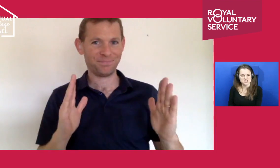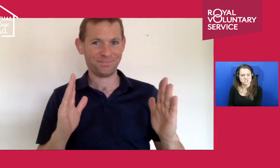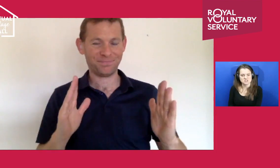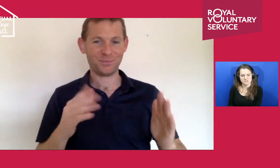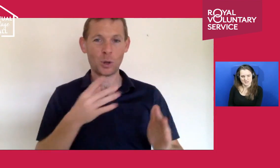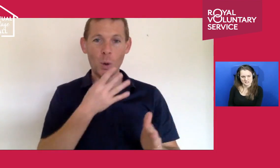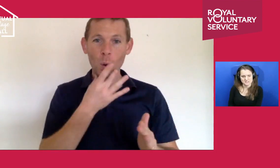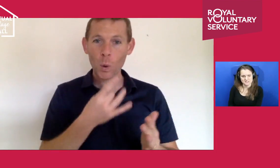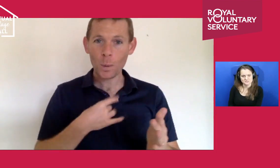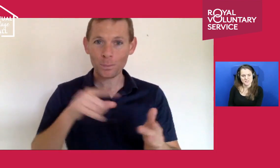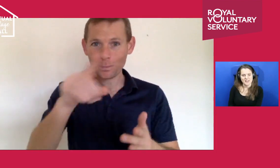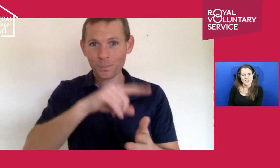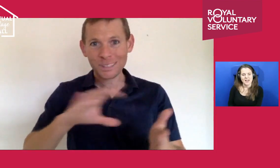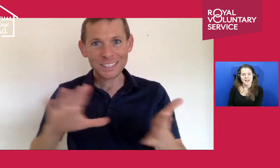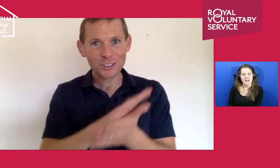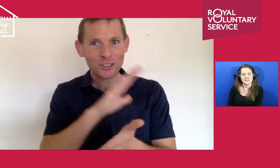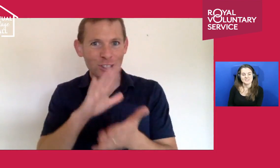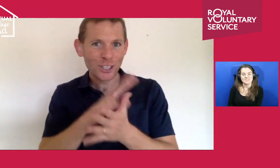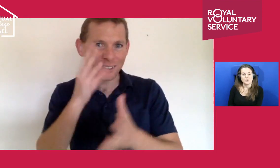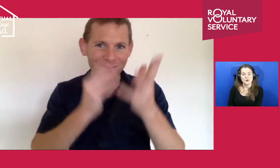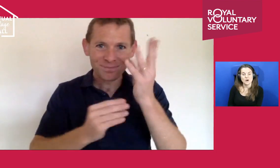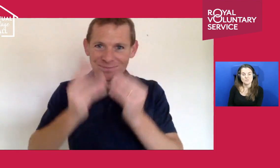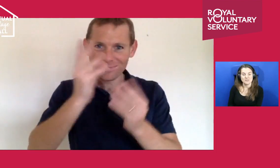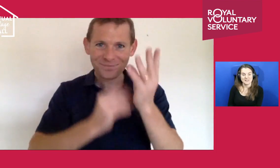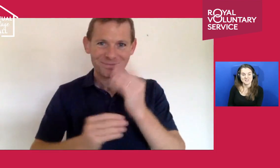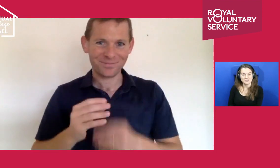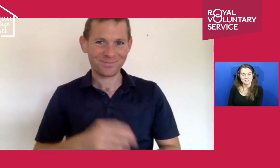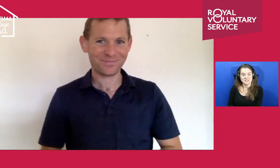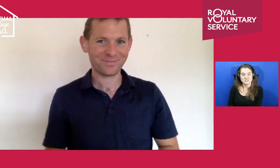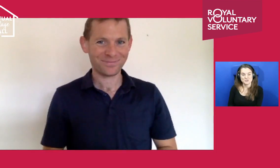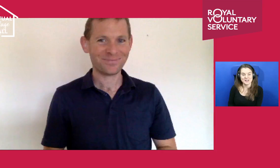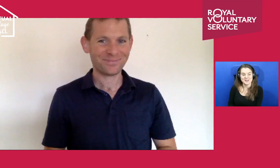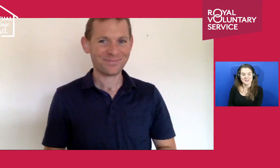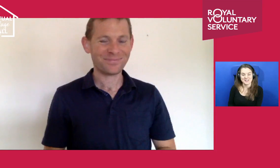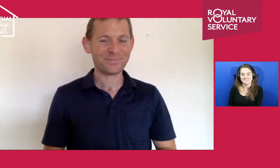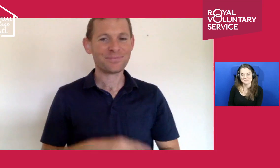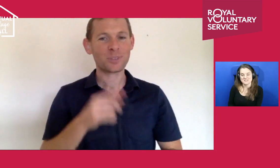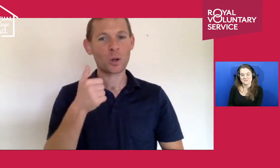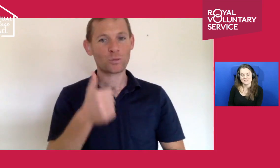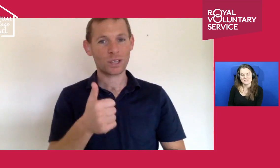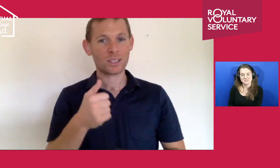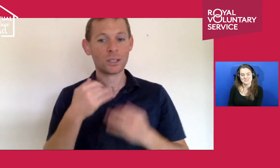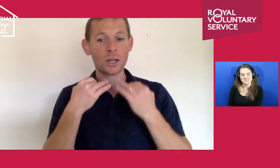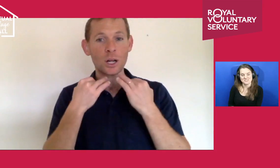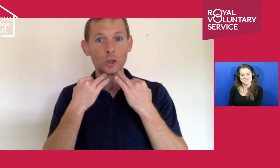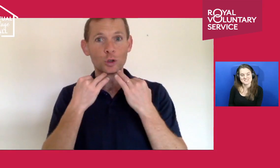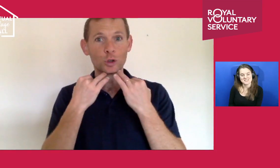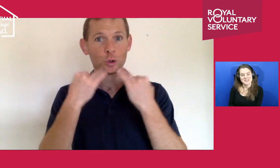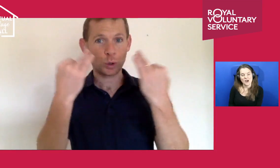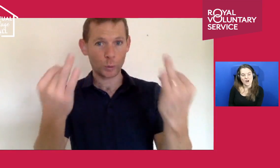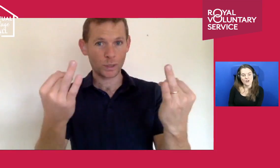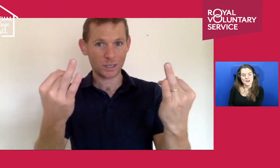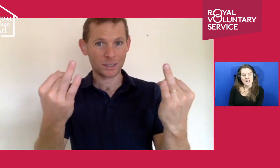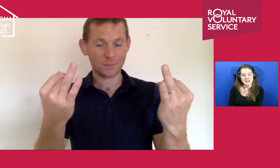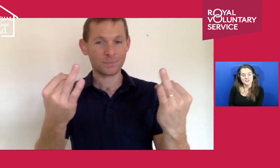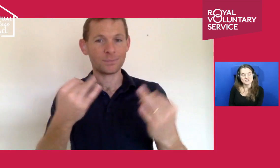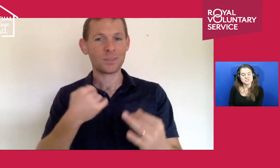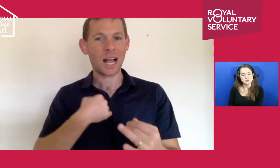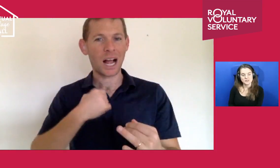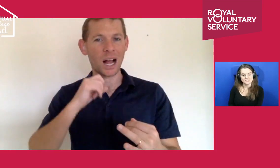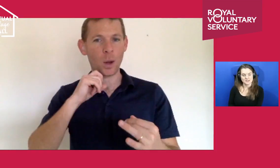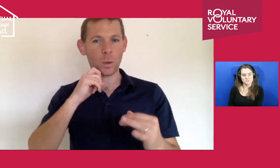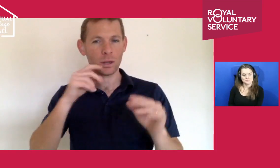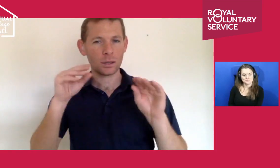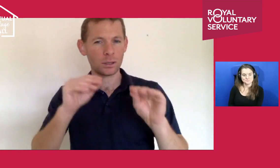preschool age of kids. And so hopefully you've really enjoyed learning some stuff that you can use. All right, and now